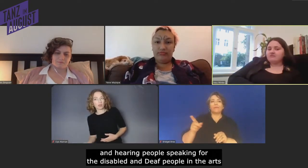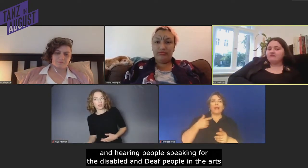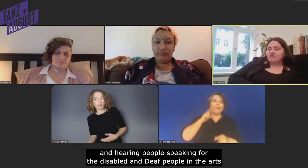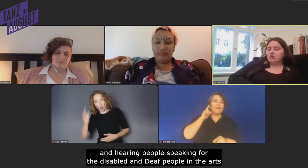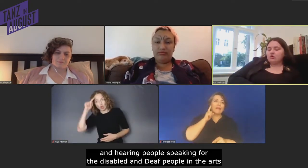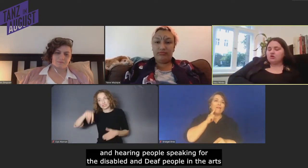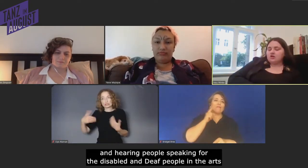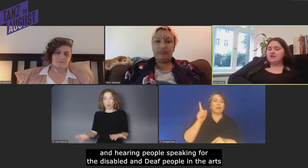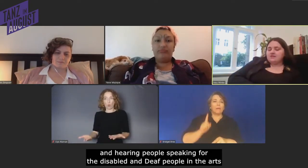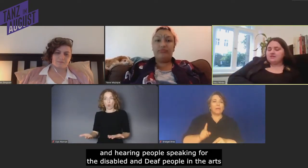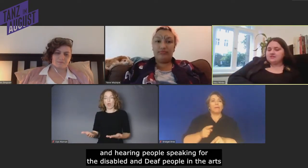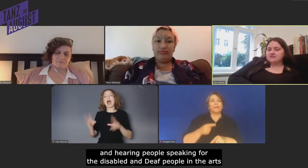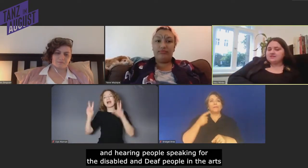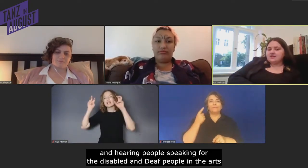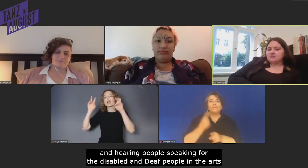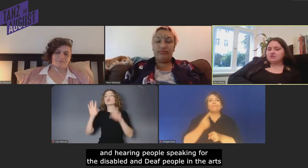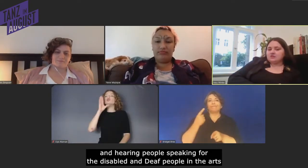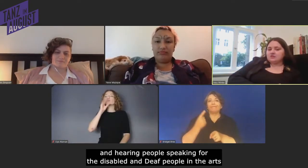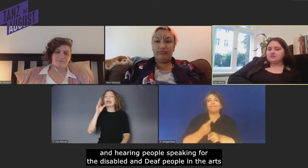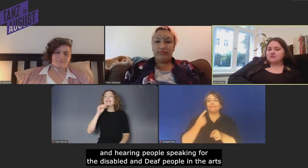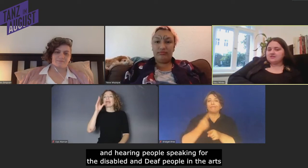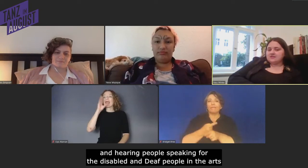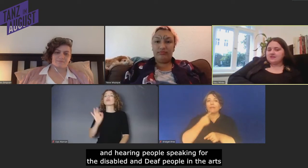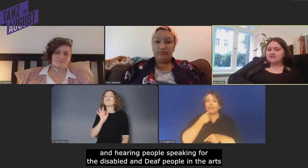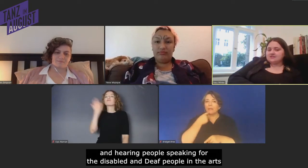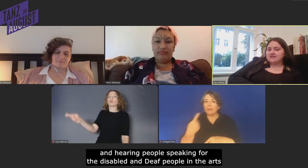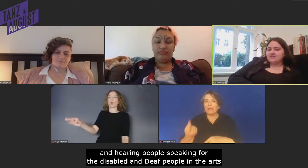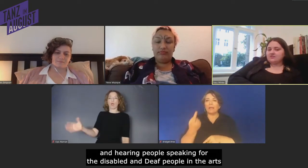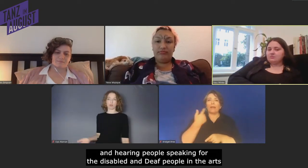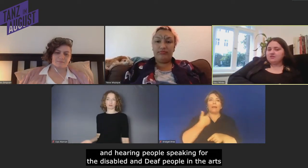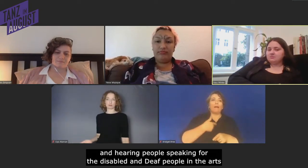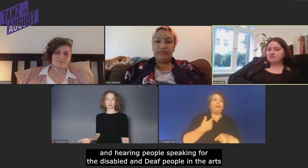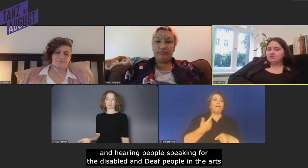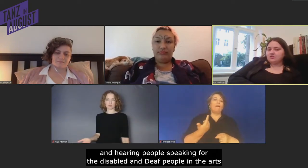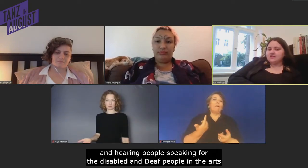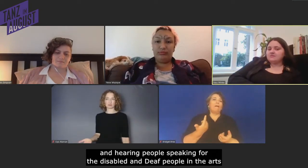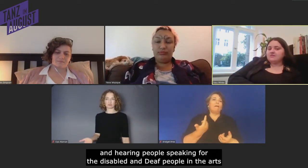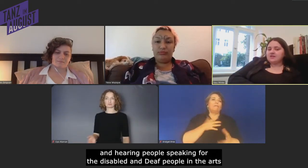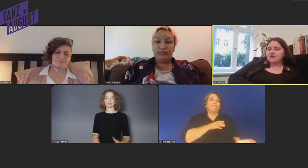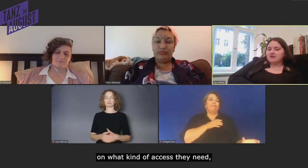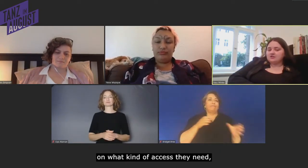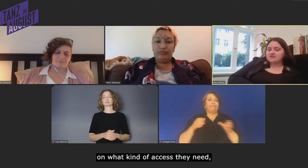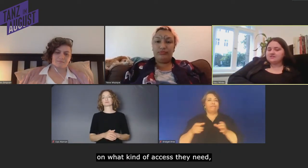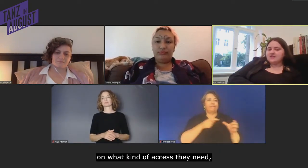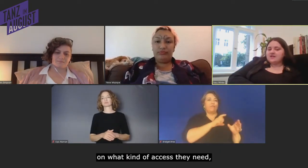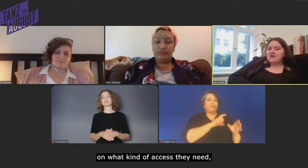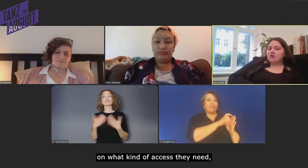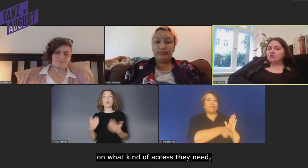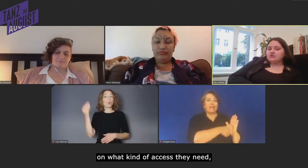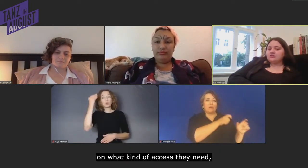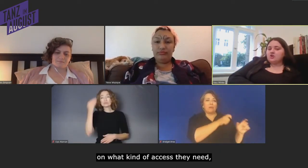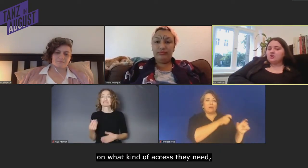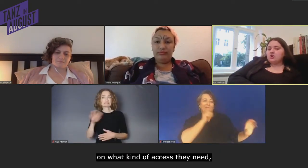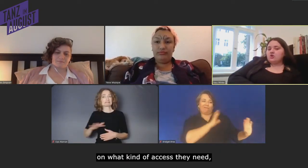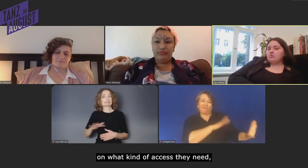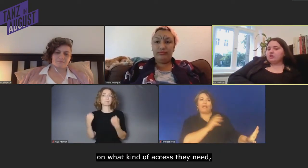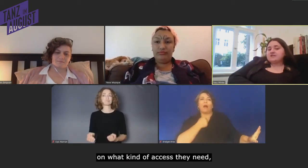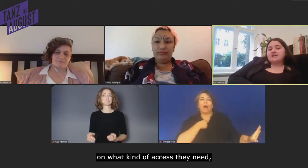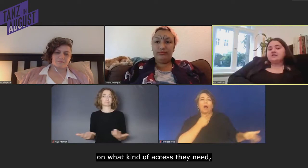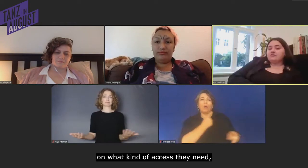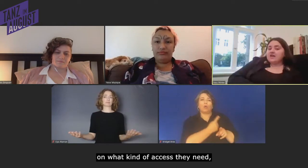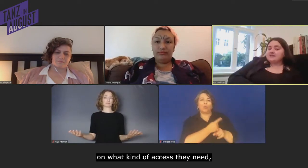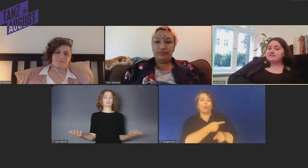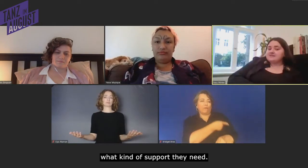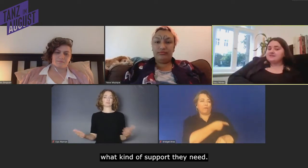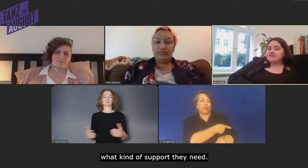speaking for the disabled and deaf people in the arts on what kind